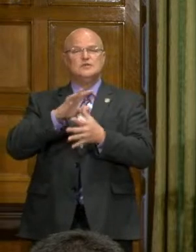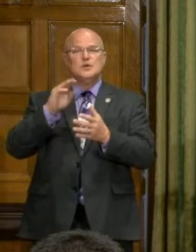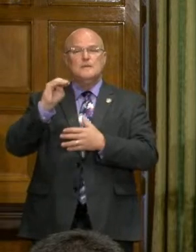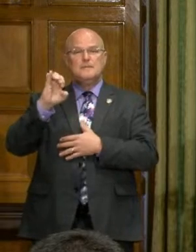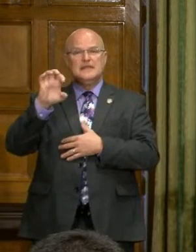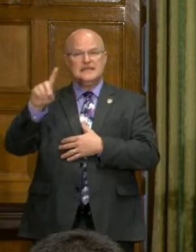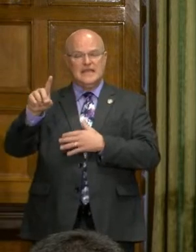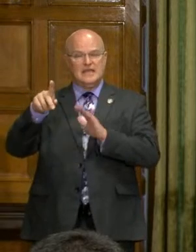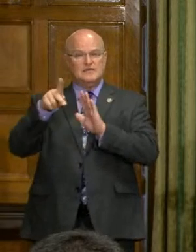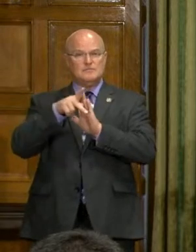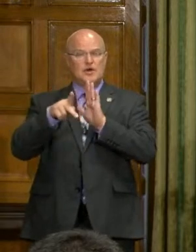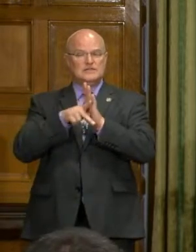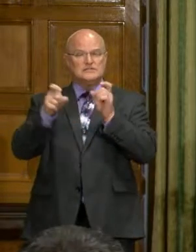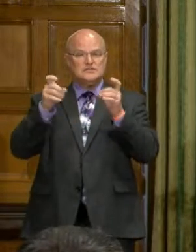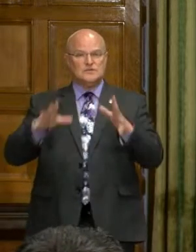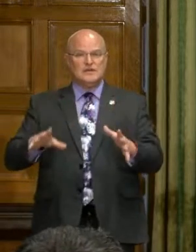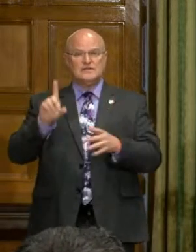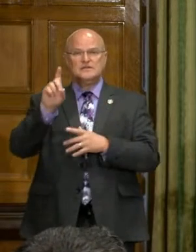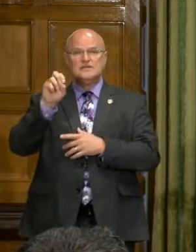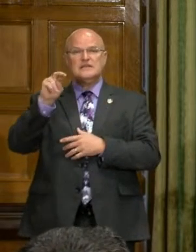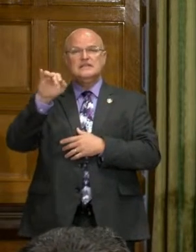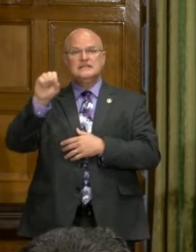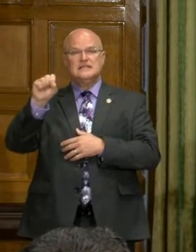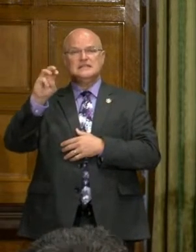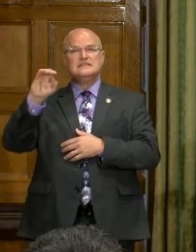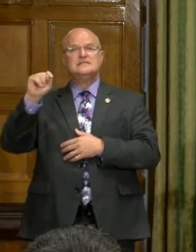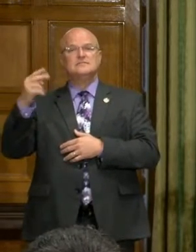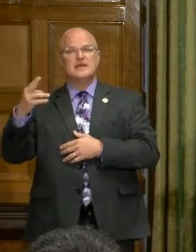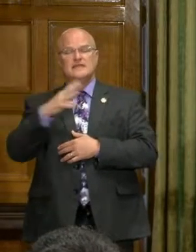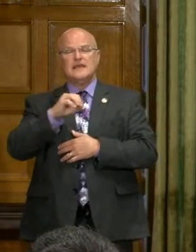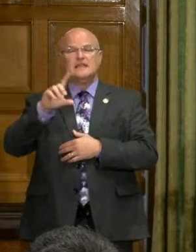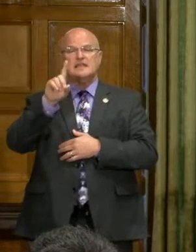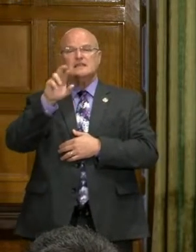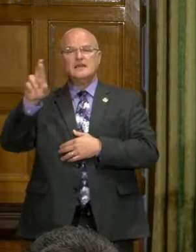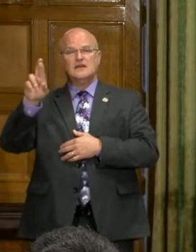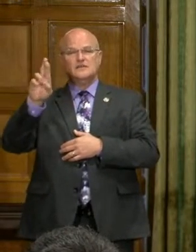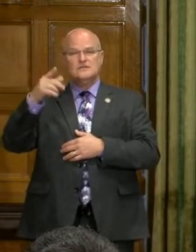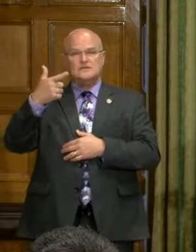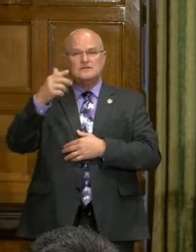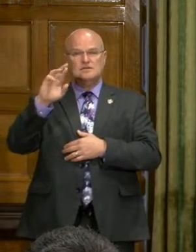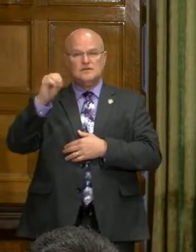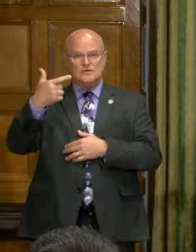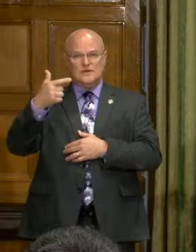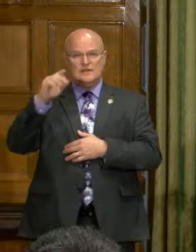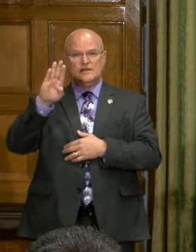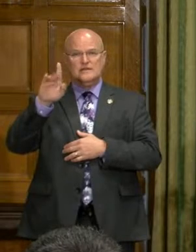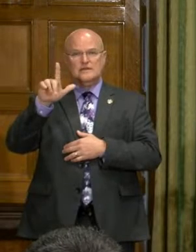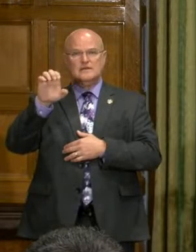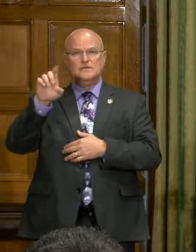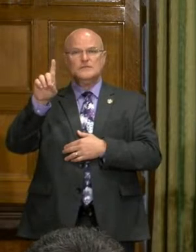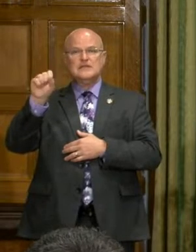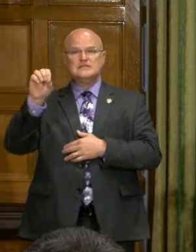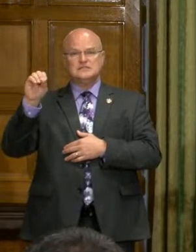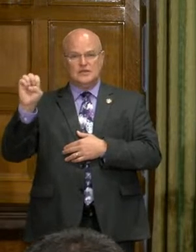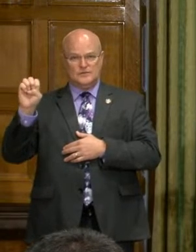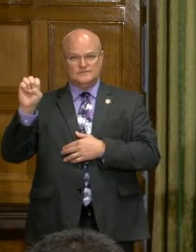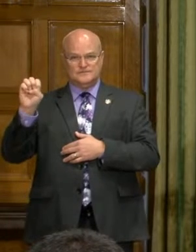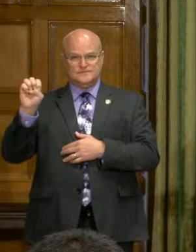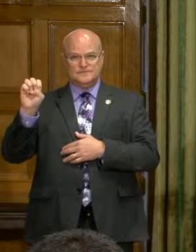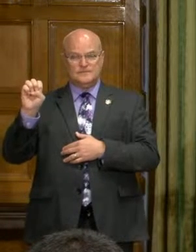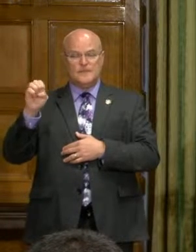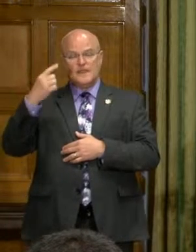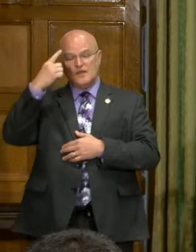Advisor, Dennis Smith, and then we have the Surgeon General, Dr. Greg Bledsoe, as well. In terms of the update